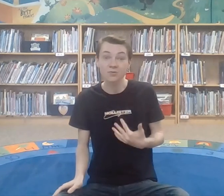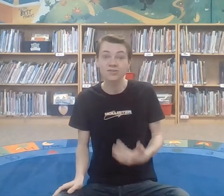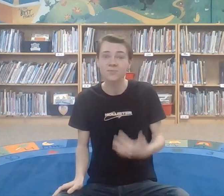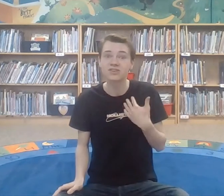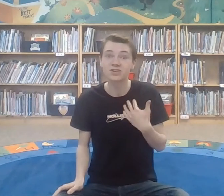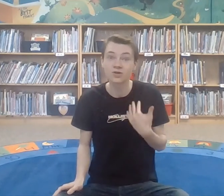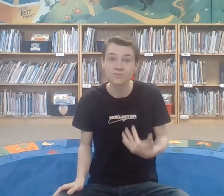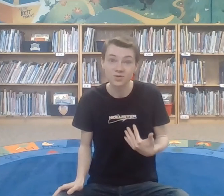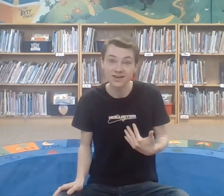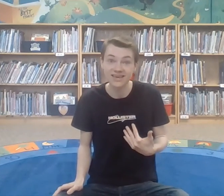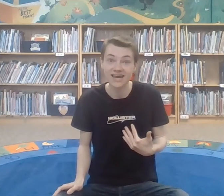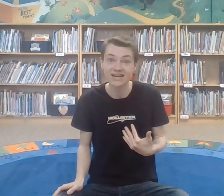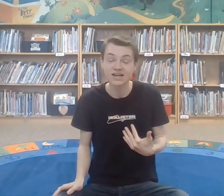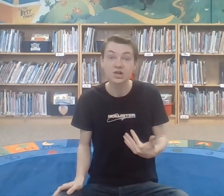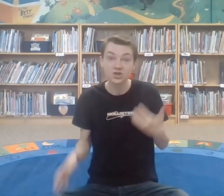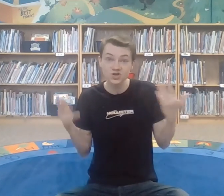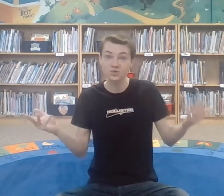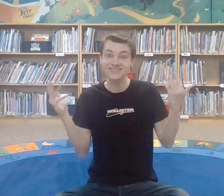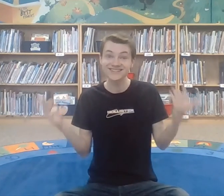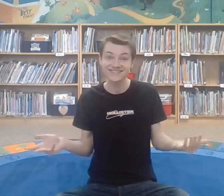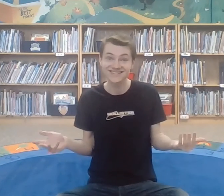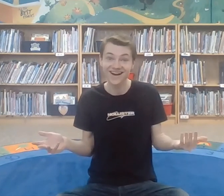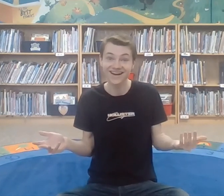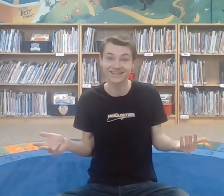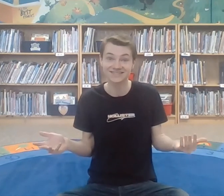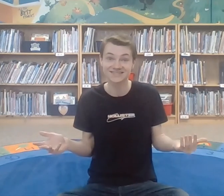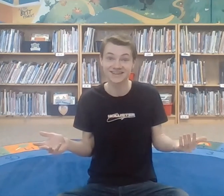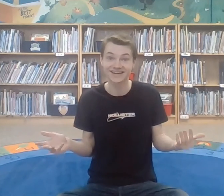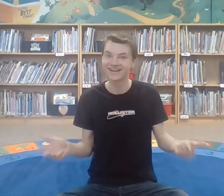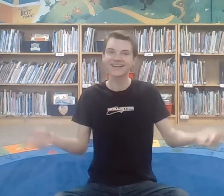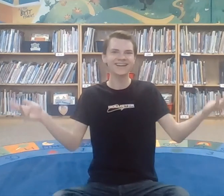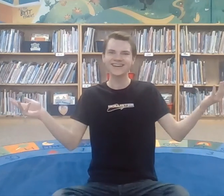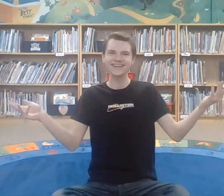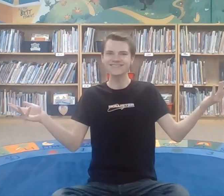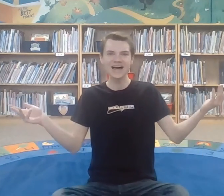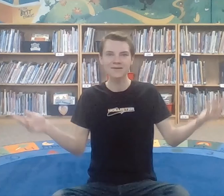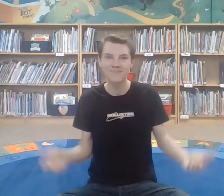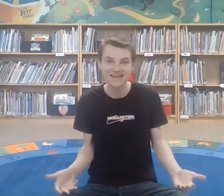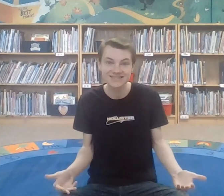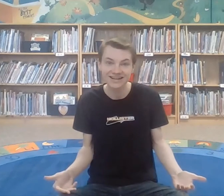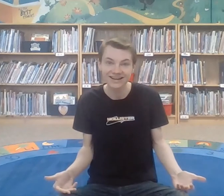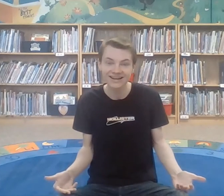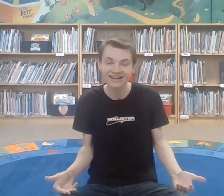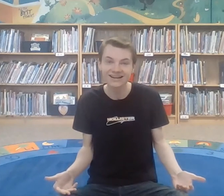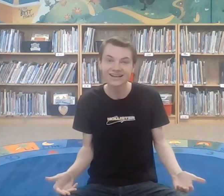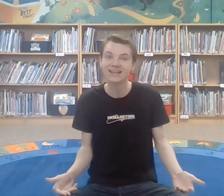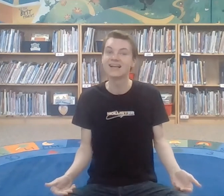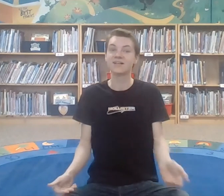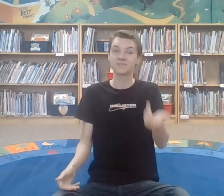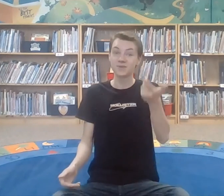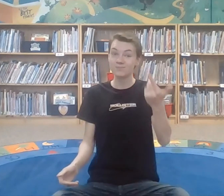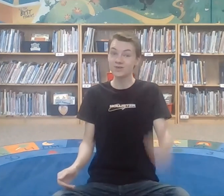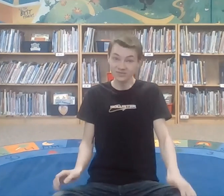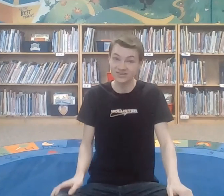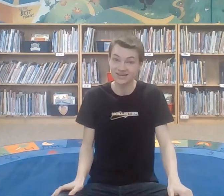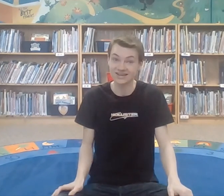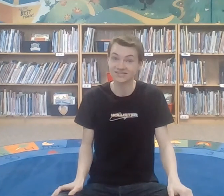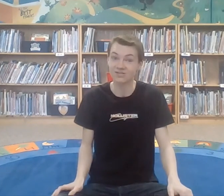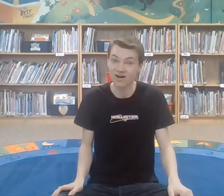them to communicate using signs. Isn't that amazing? Music is a lot